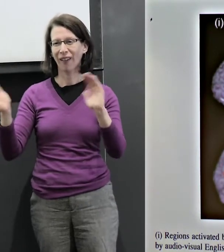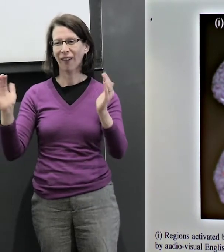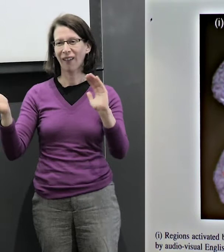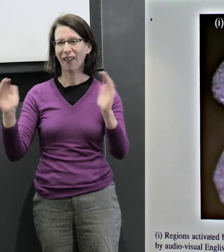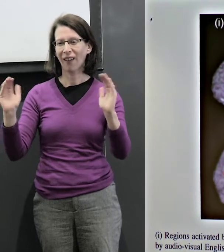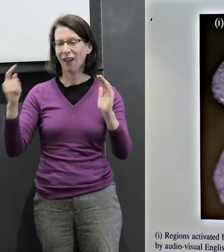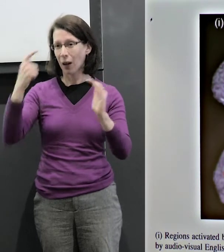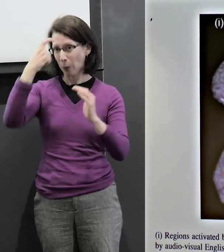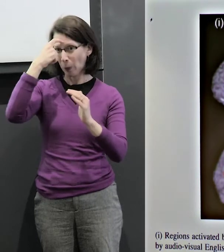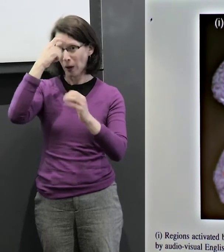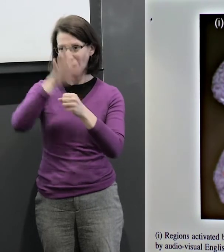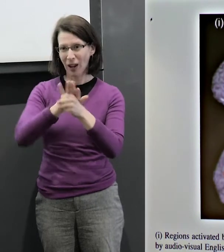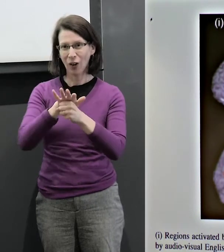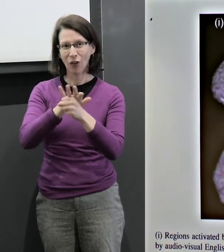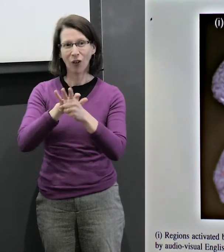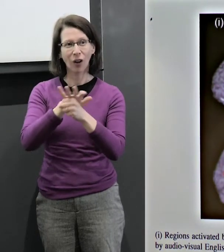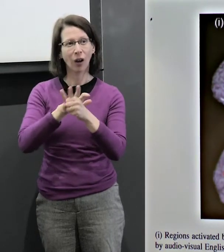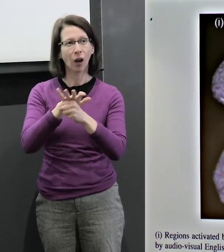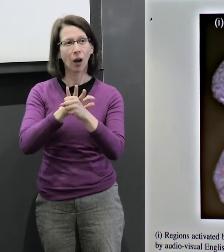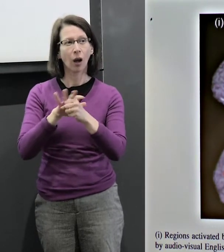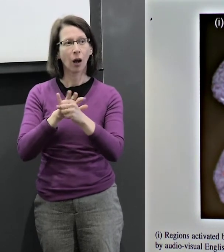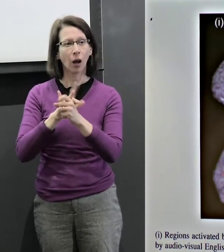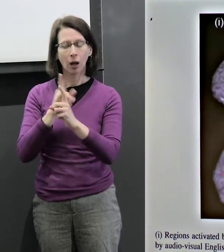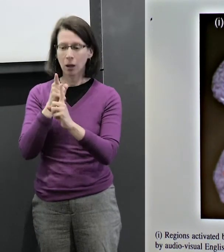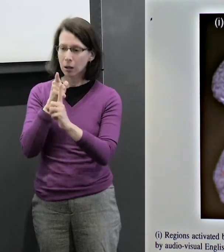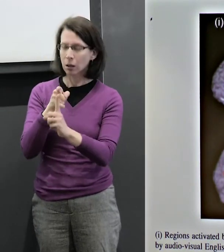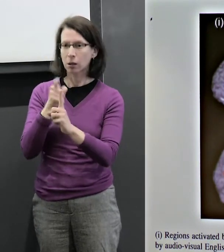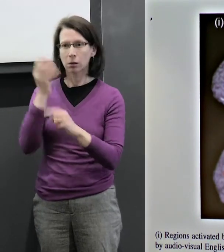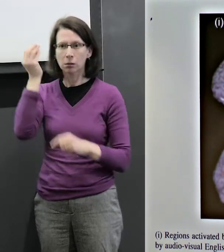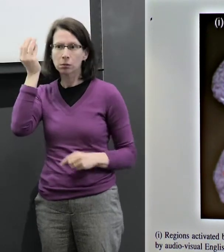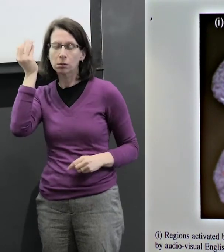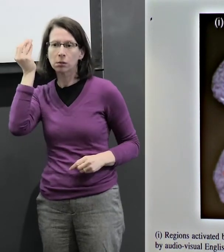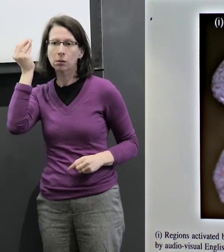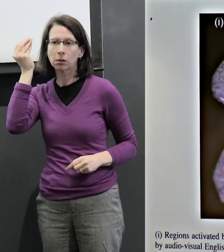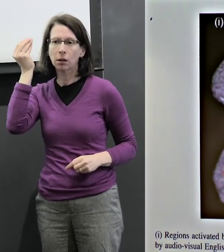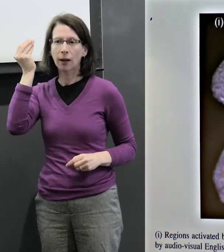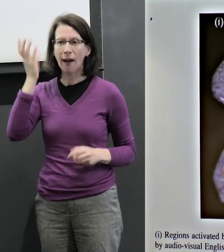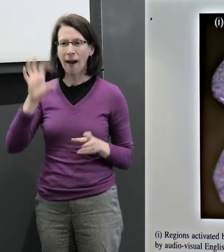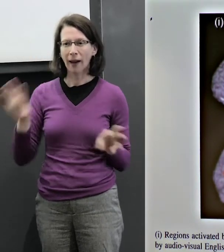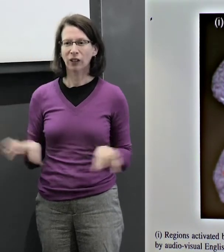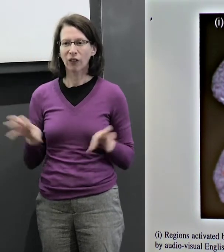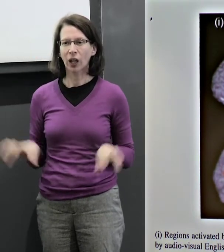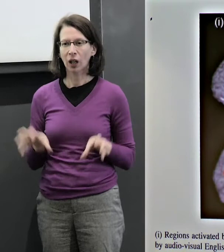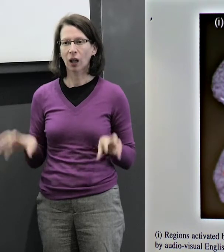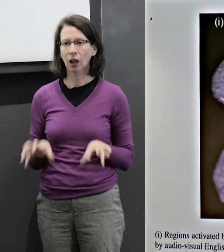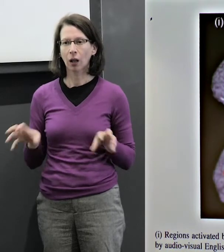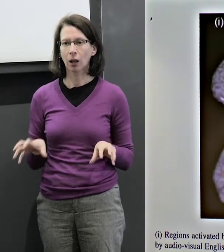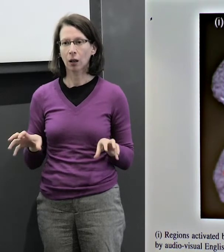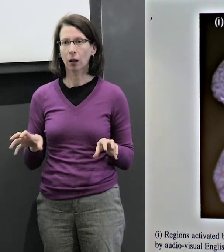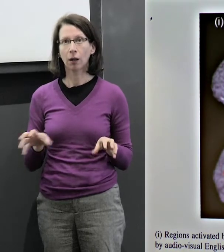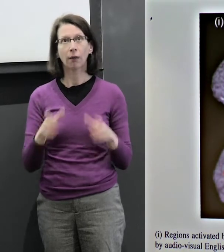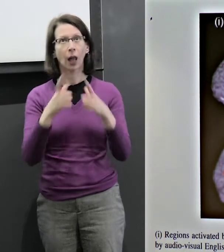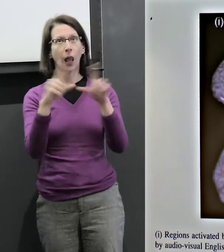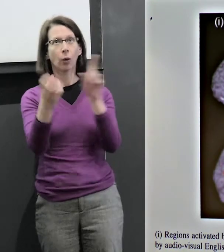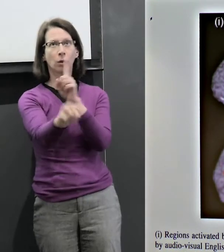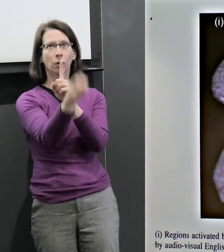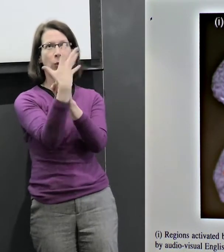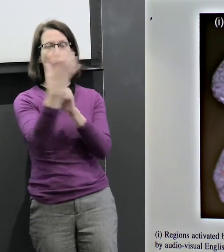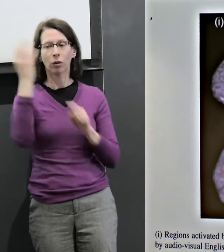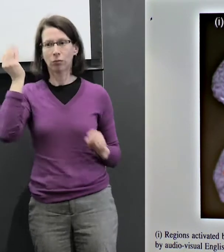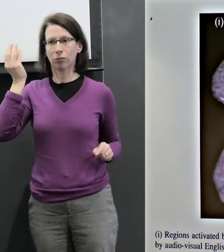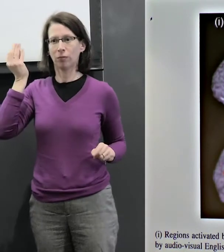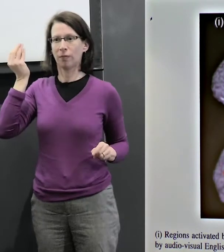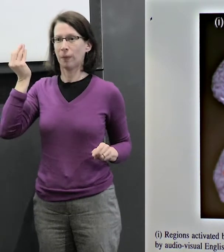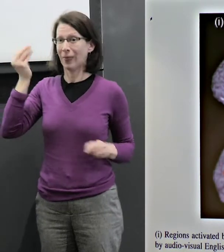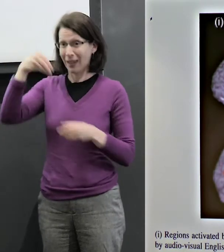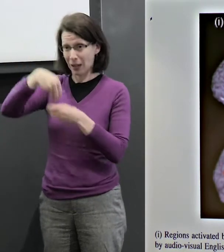the brain areas that get specifically activated by language in